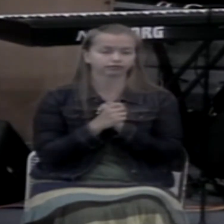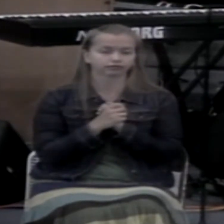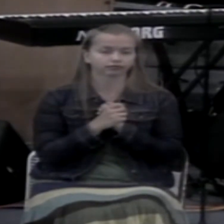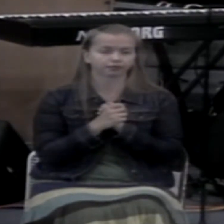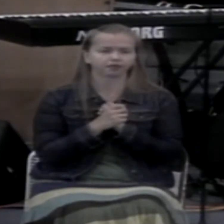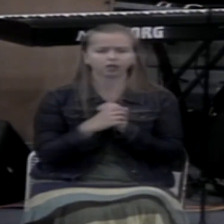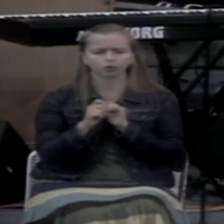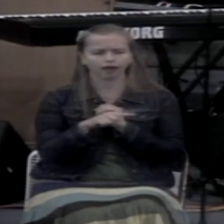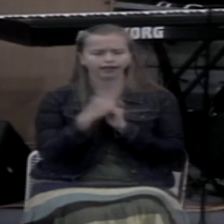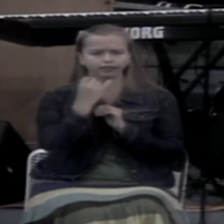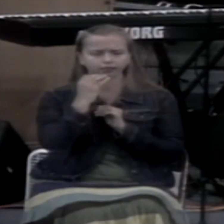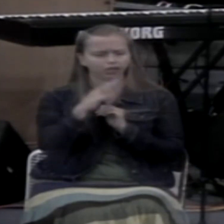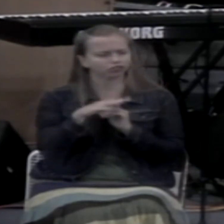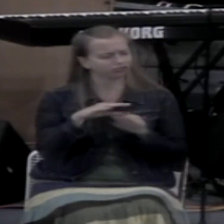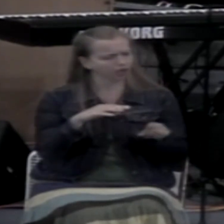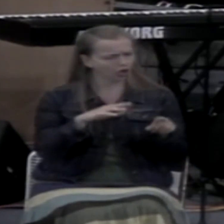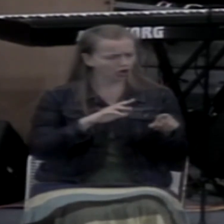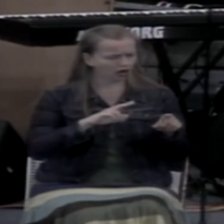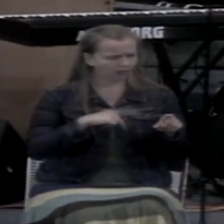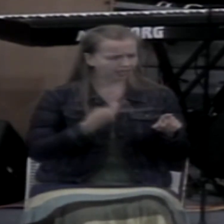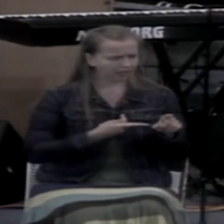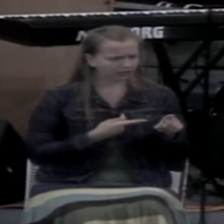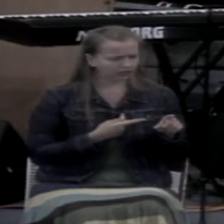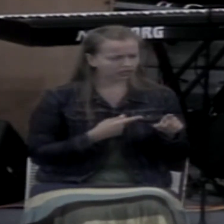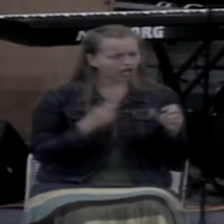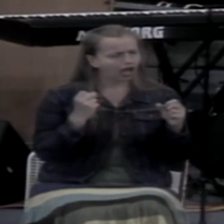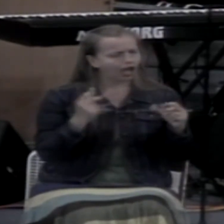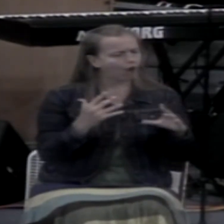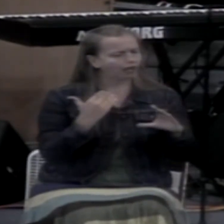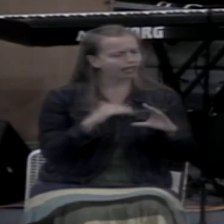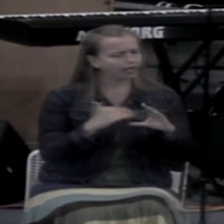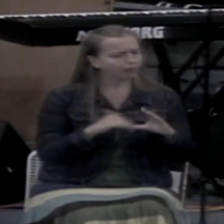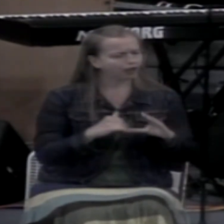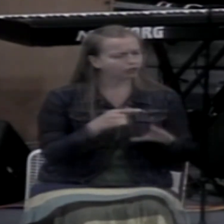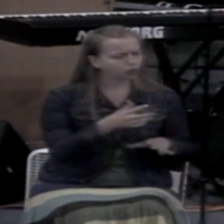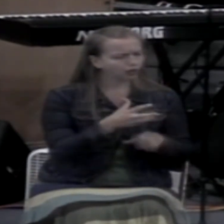I said, you know what the problem is? You're in violation of the Bible.